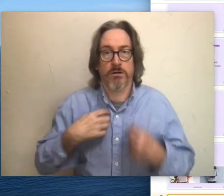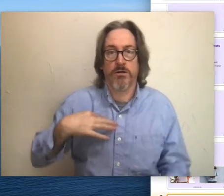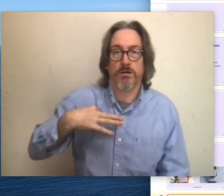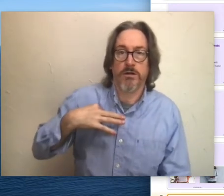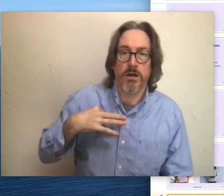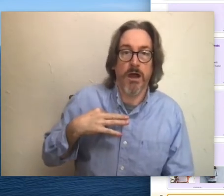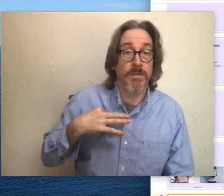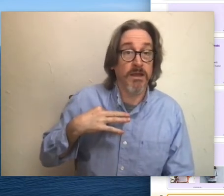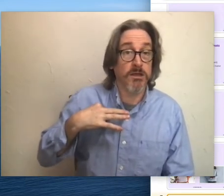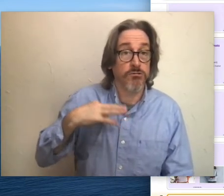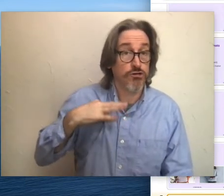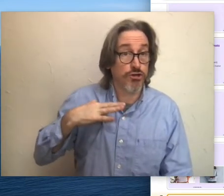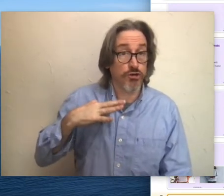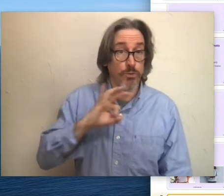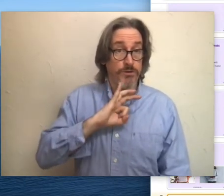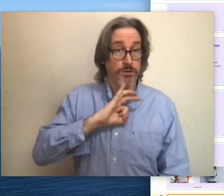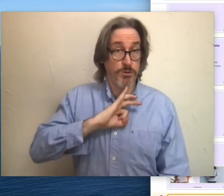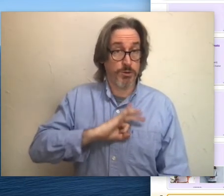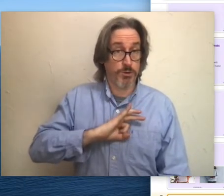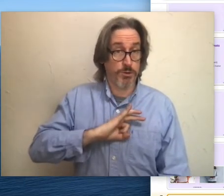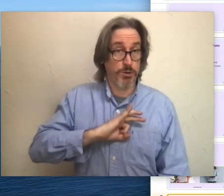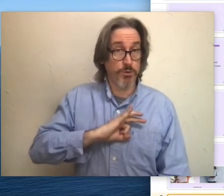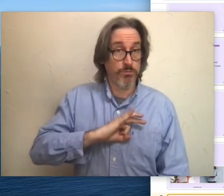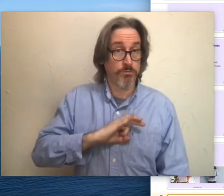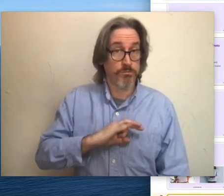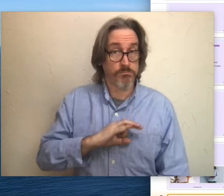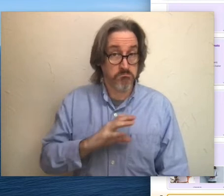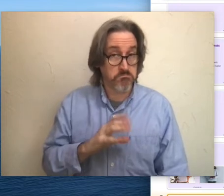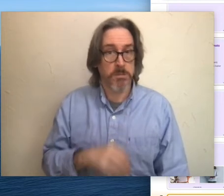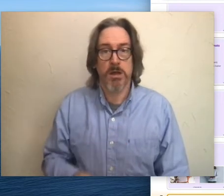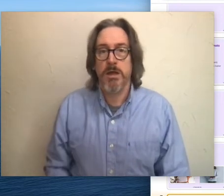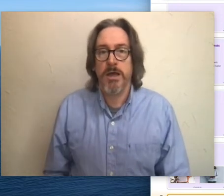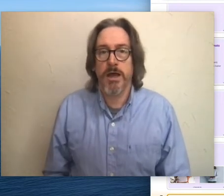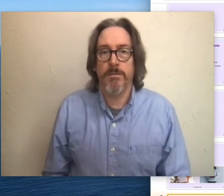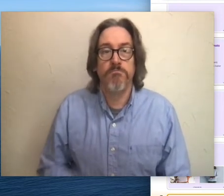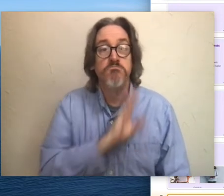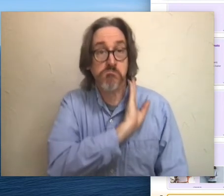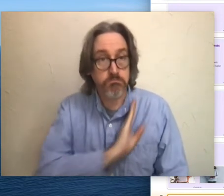collar. Shirt with two.